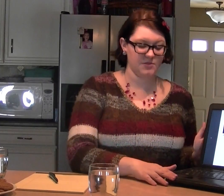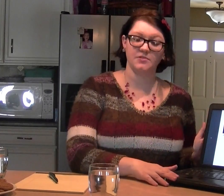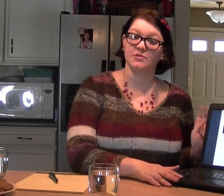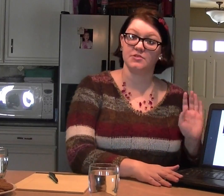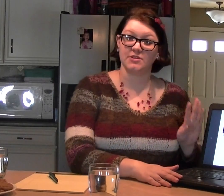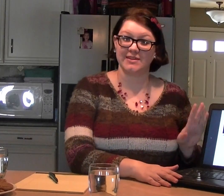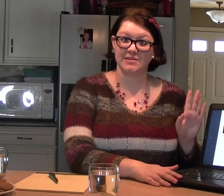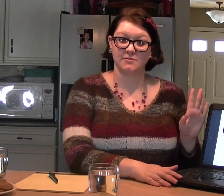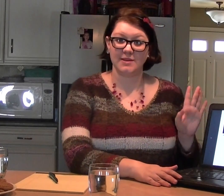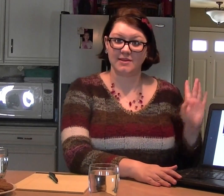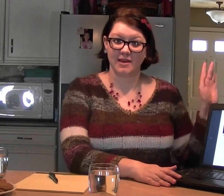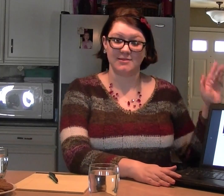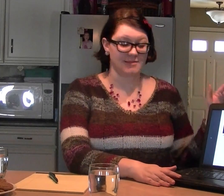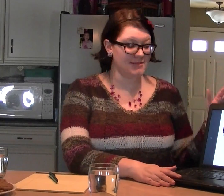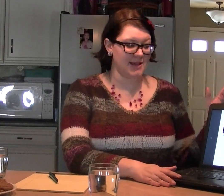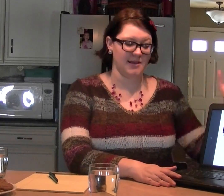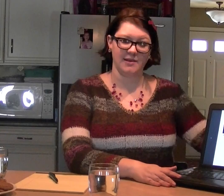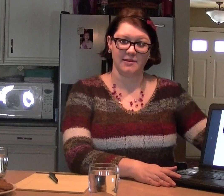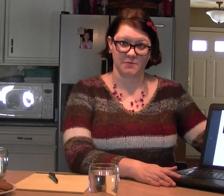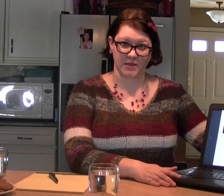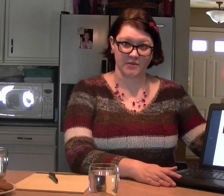So those are the days of the week, and day and week.